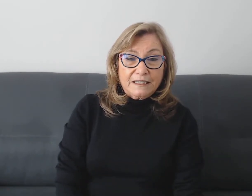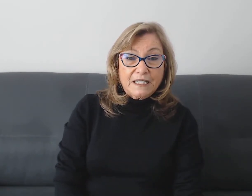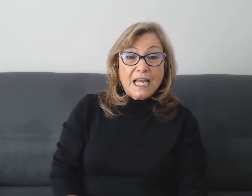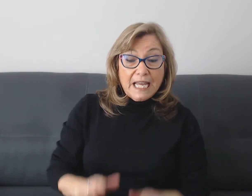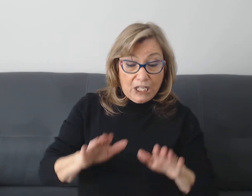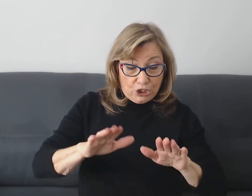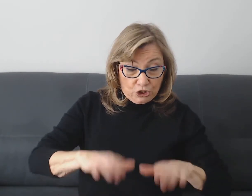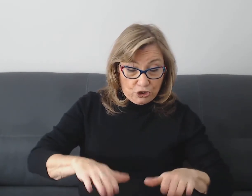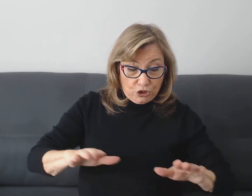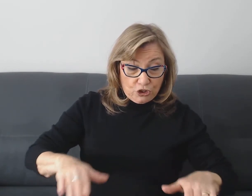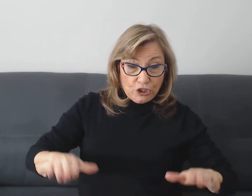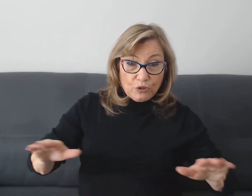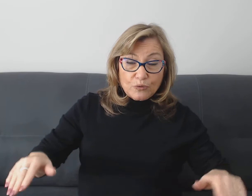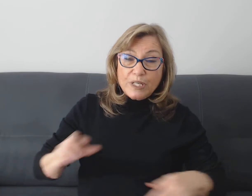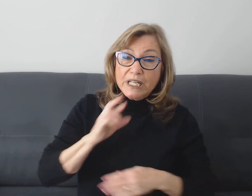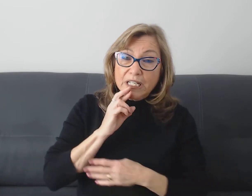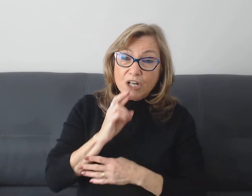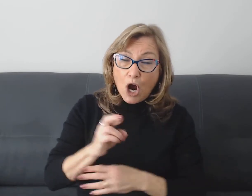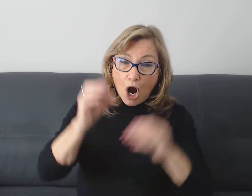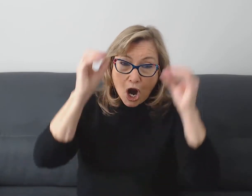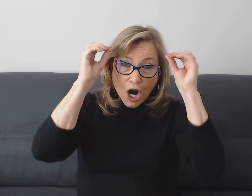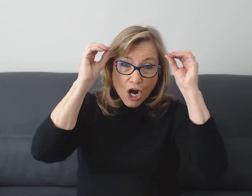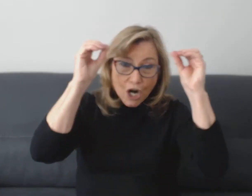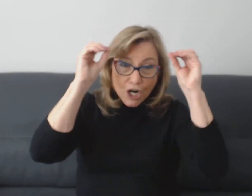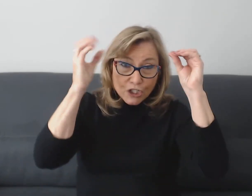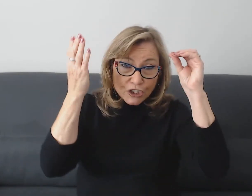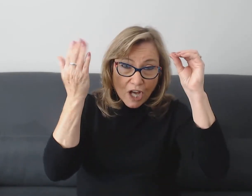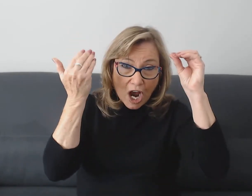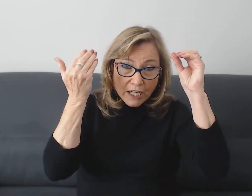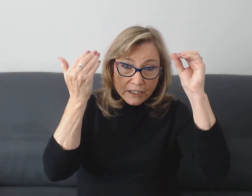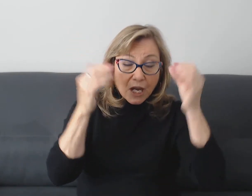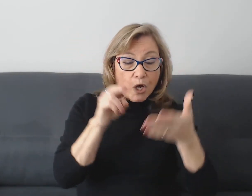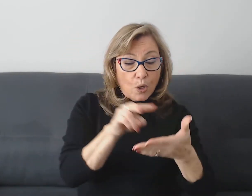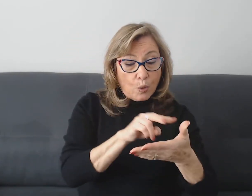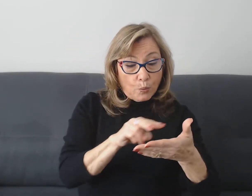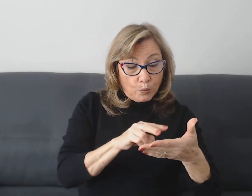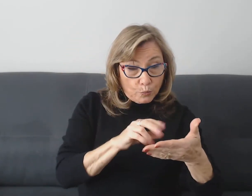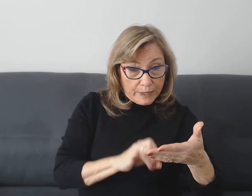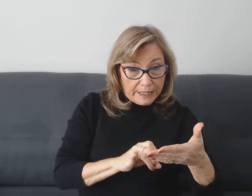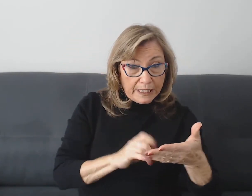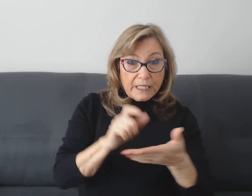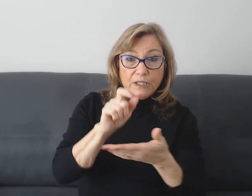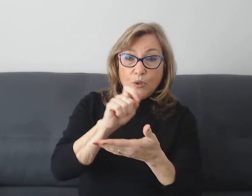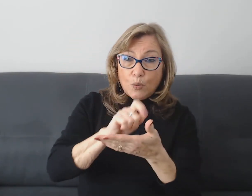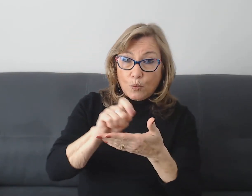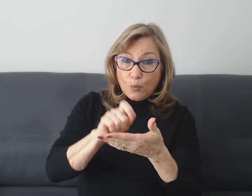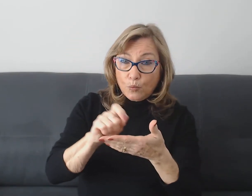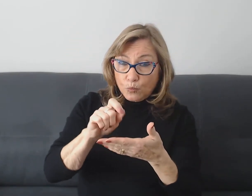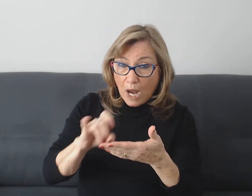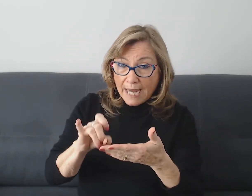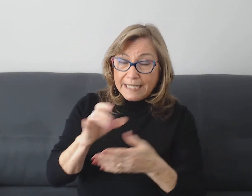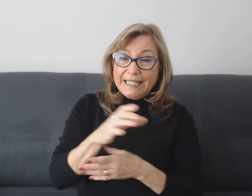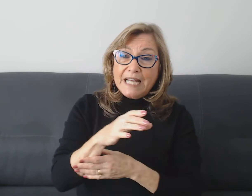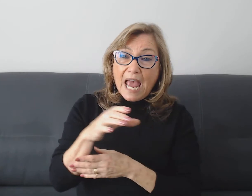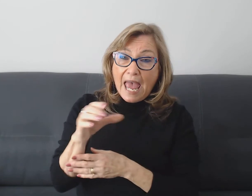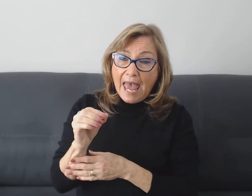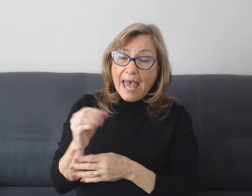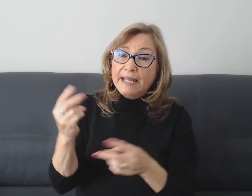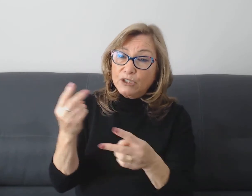children are taught reading, writing, and arithmetic in